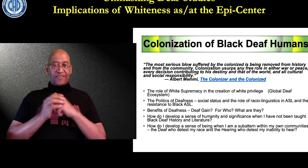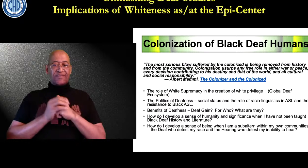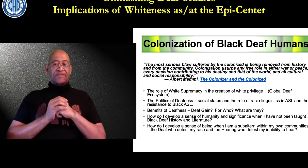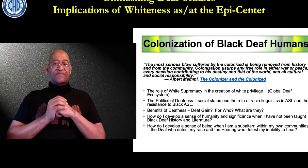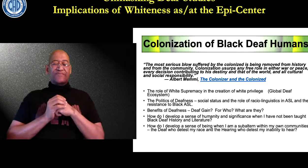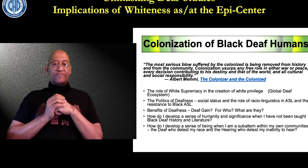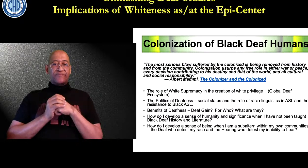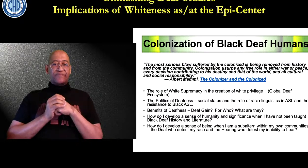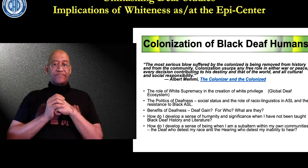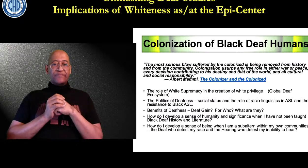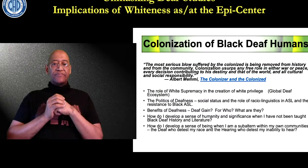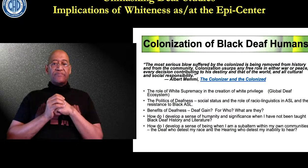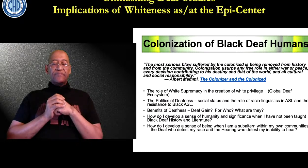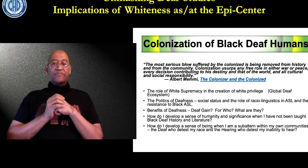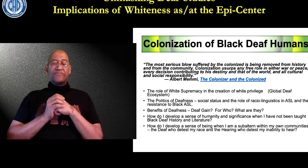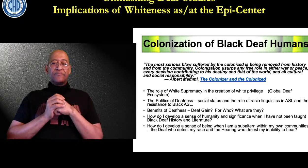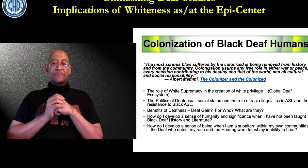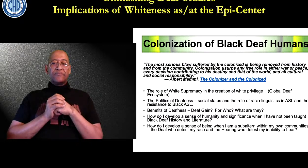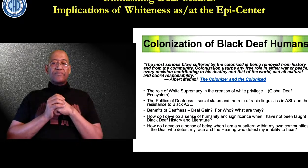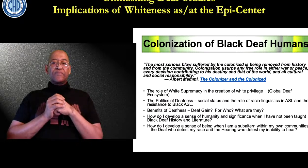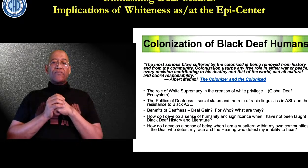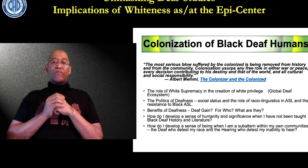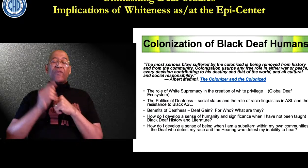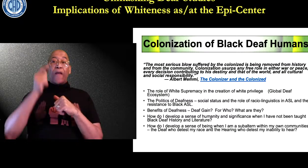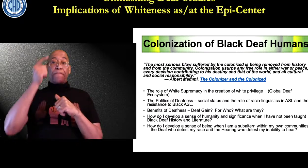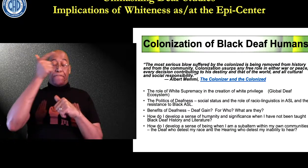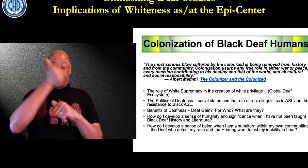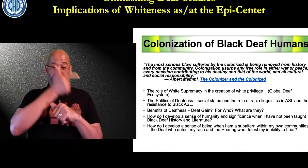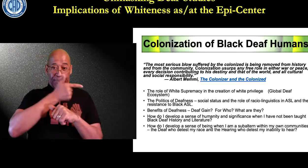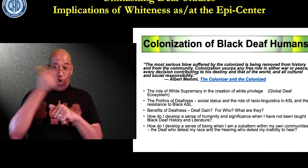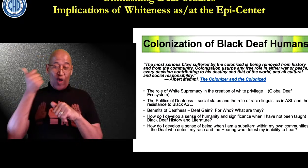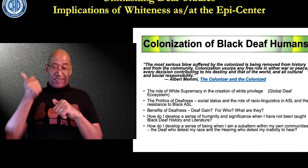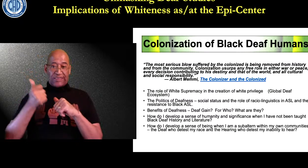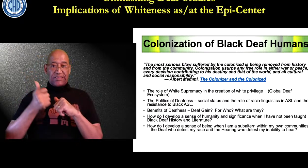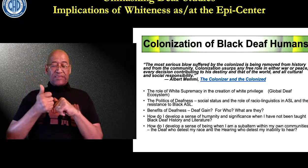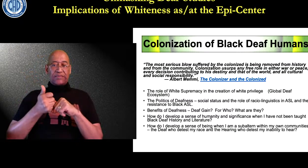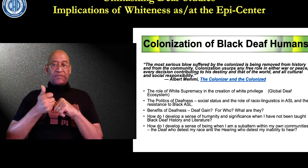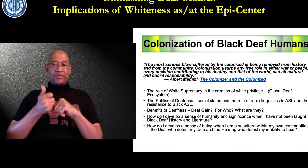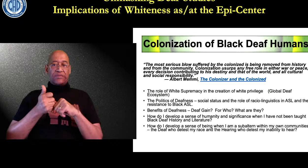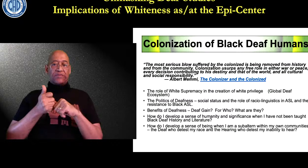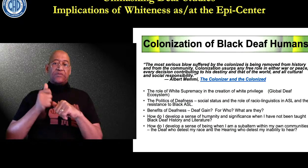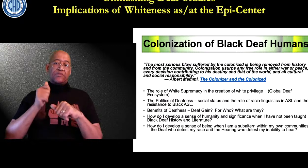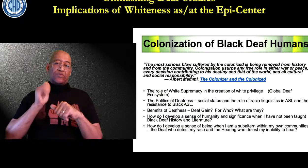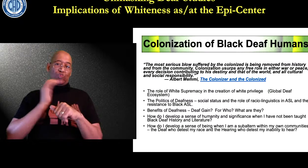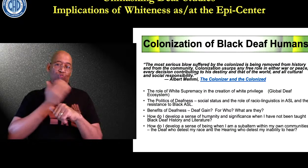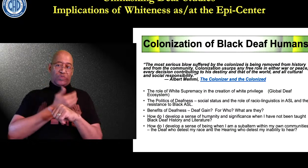I thought that was very valuable to understand that.